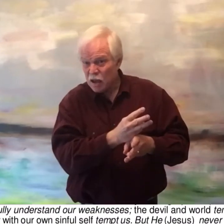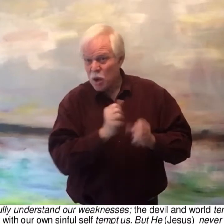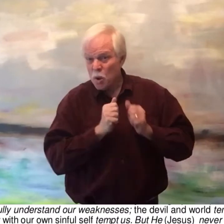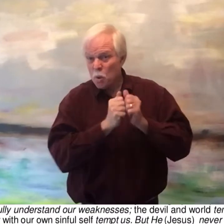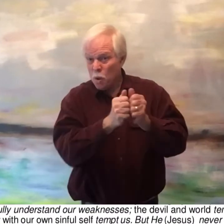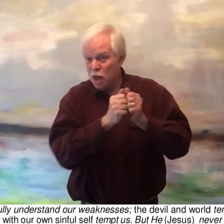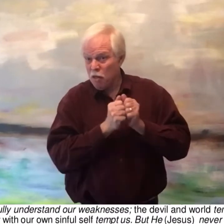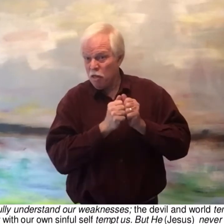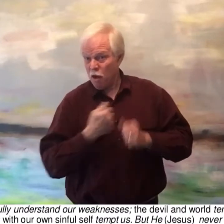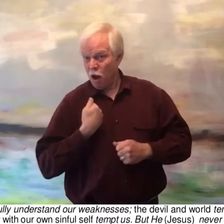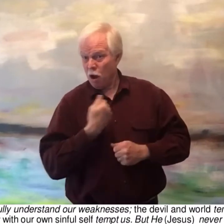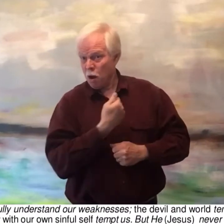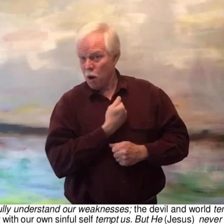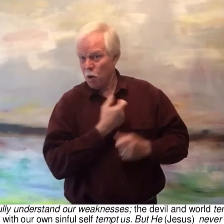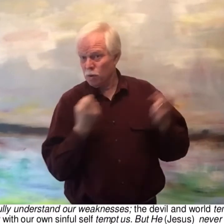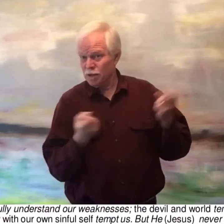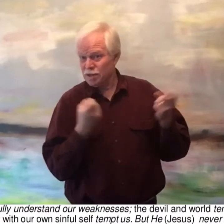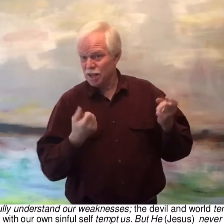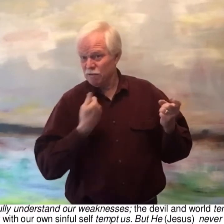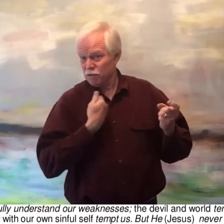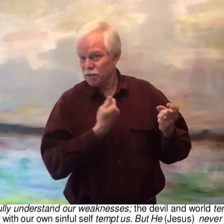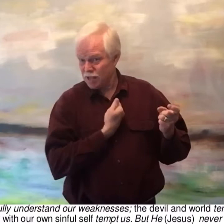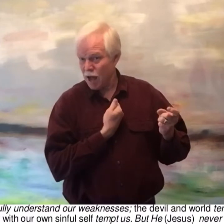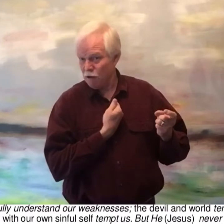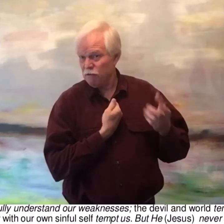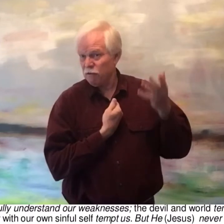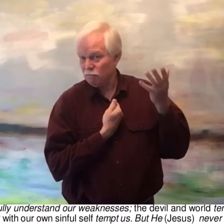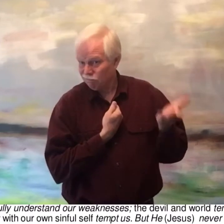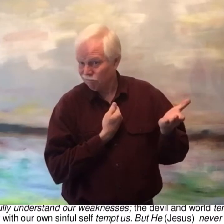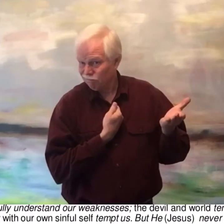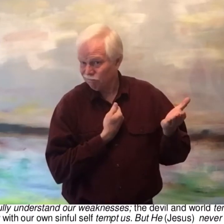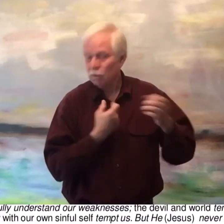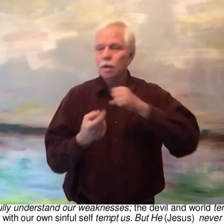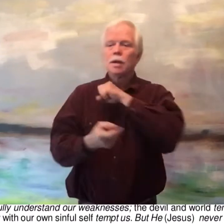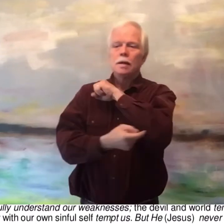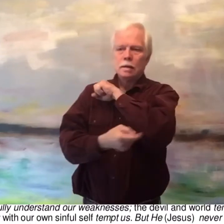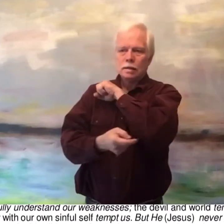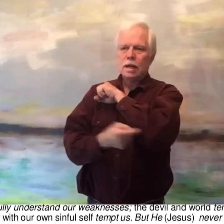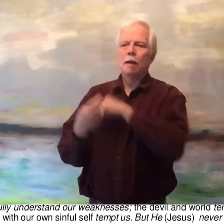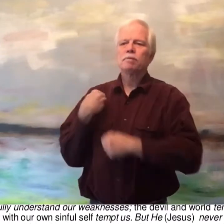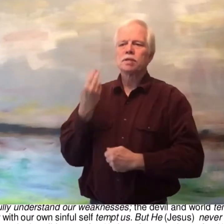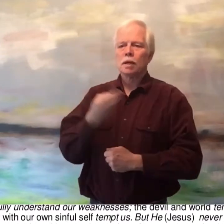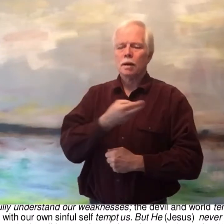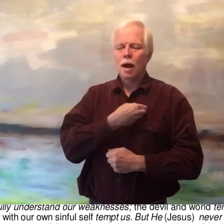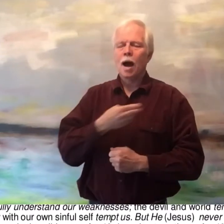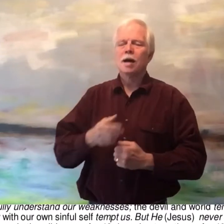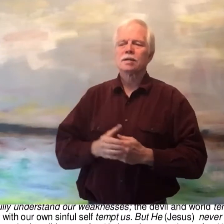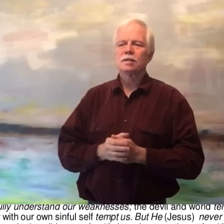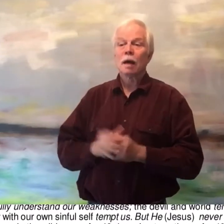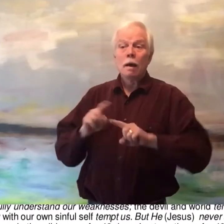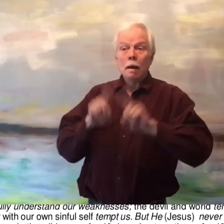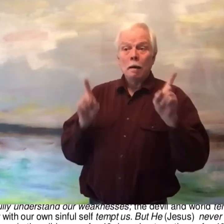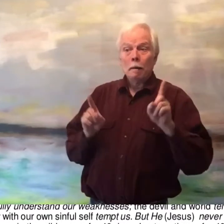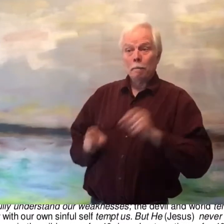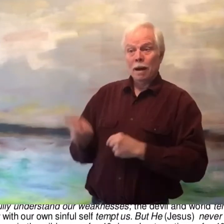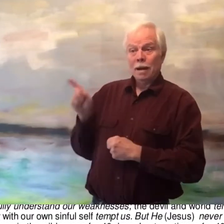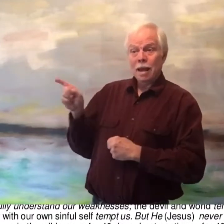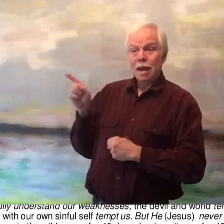with our own sinful self, tempt us. But he,